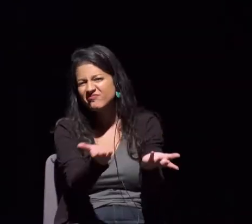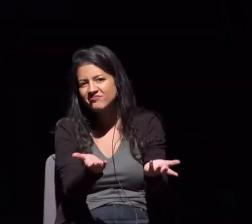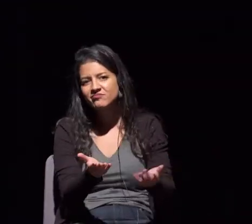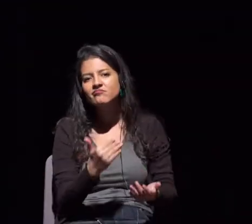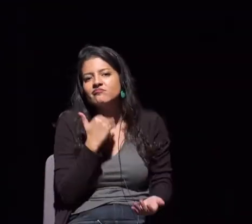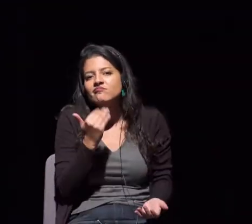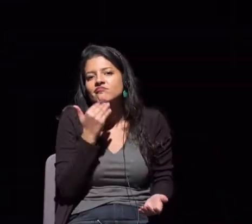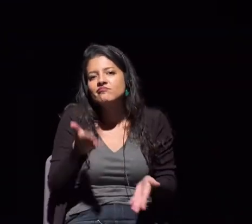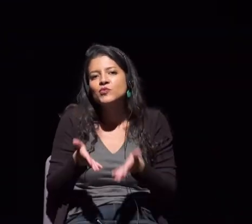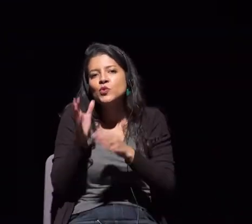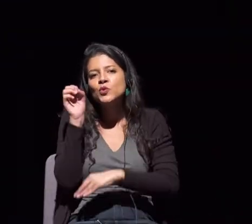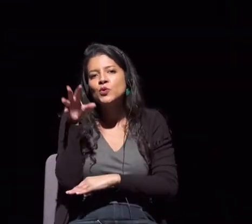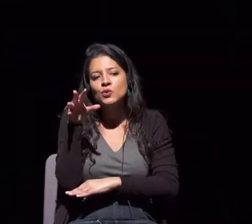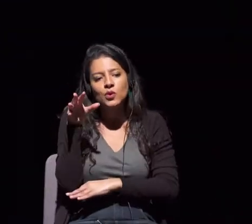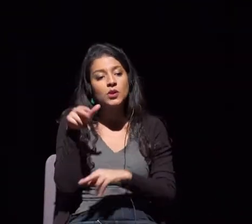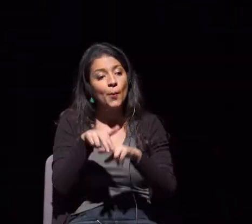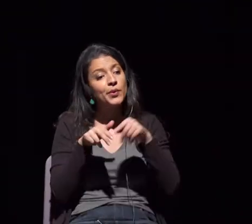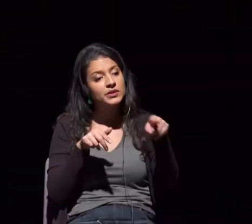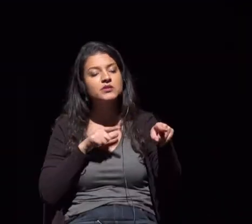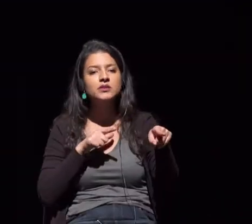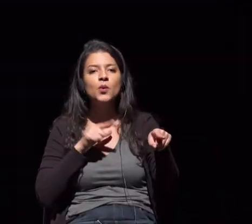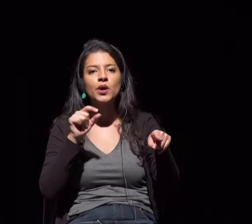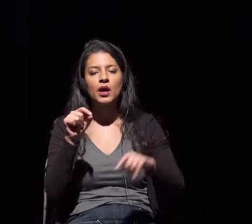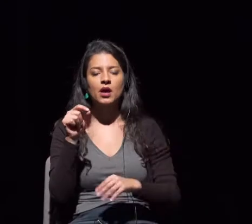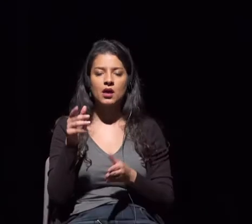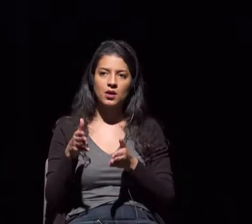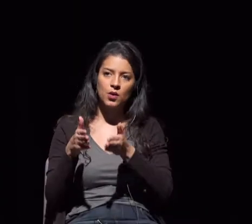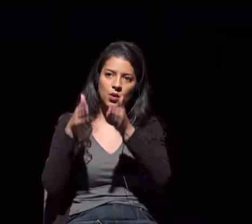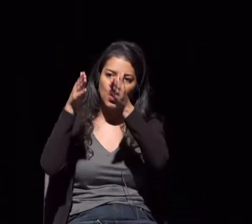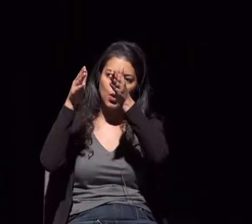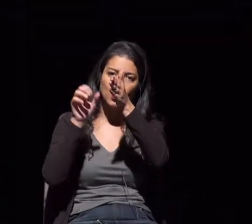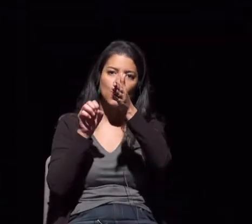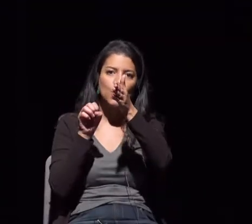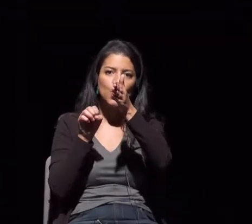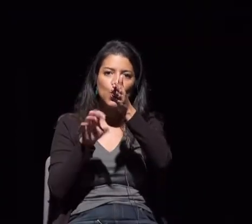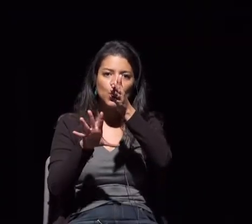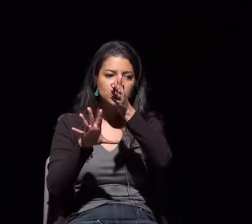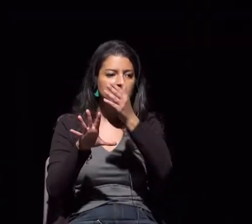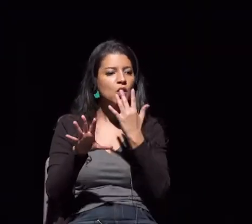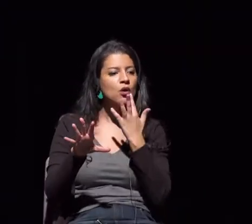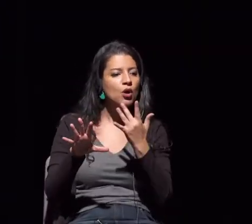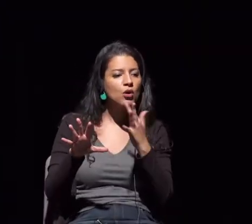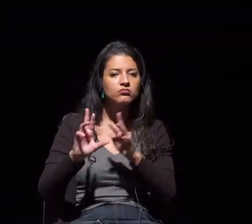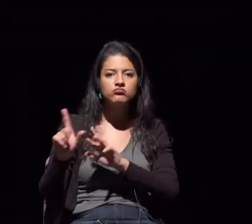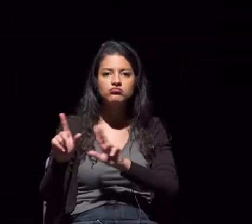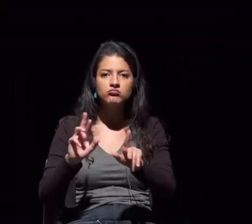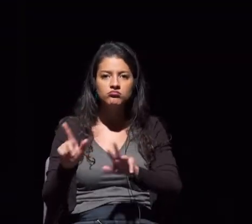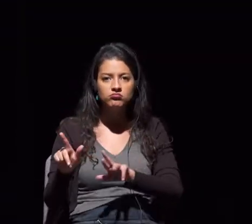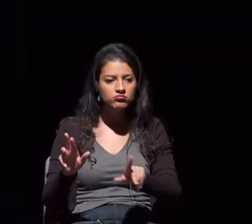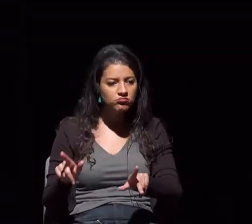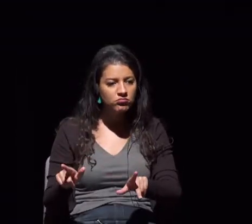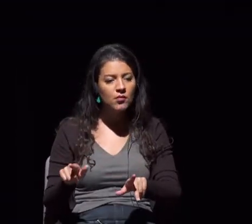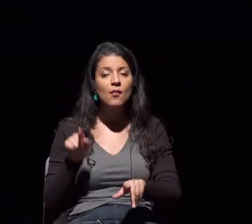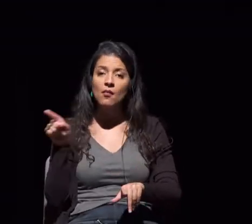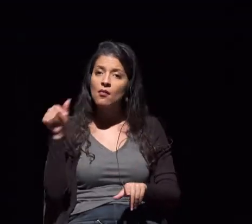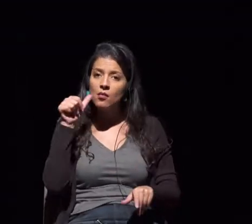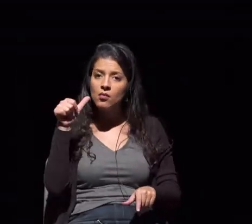this lighting effect, which to a great extent was a way of sort of marking this ancient